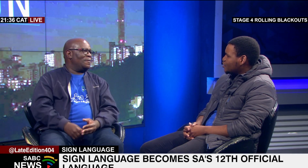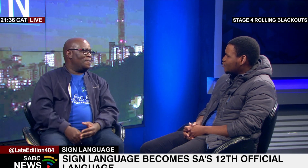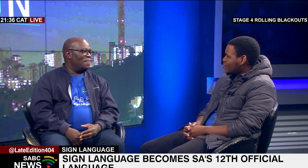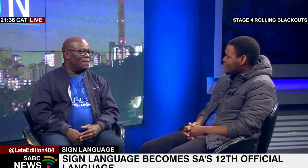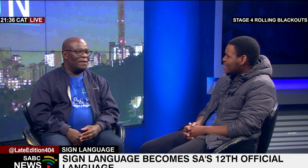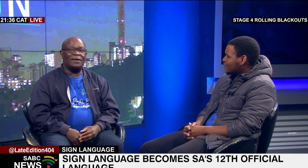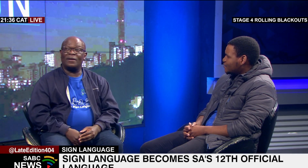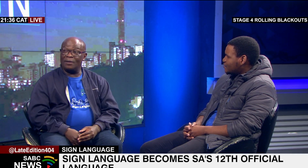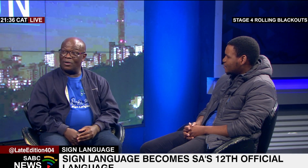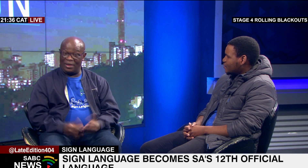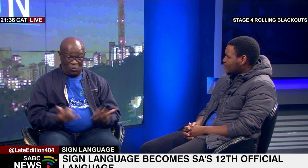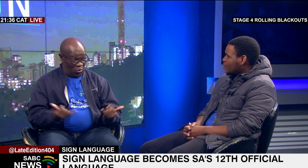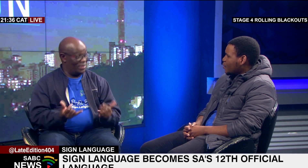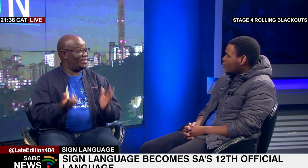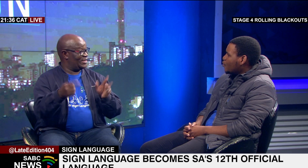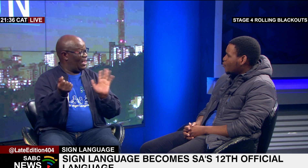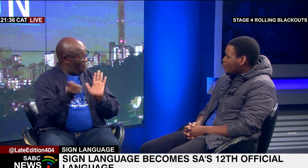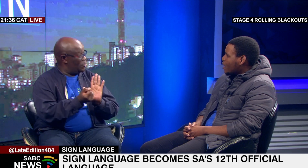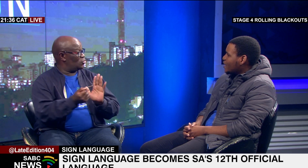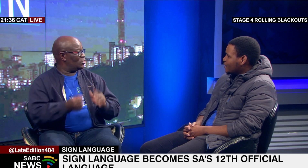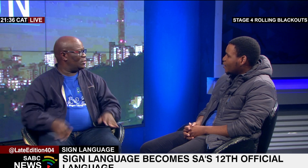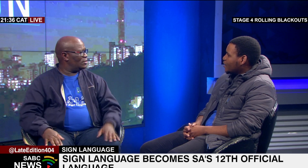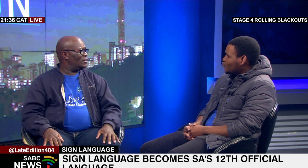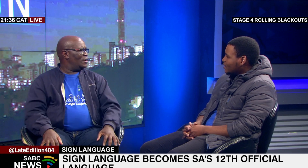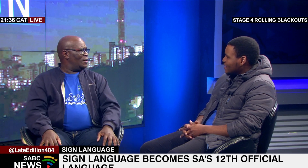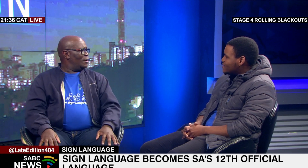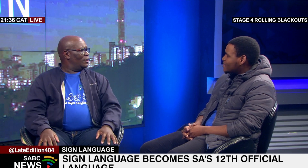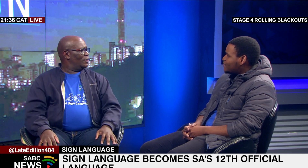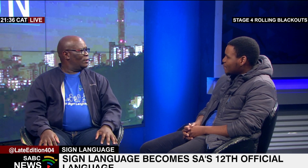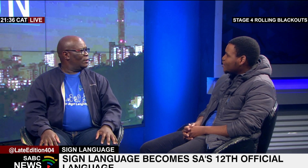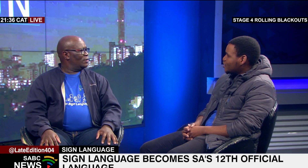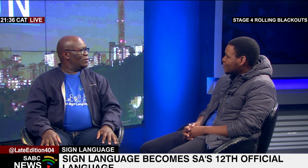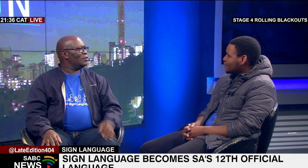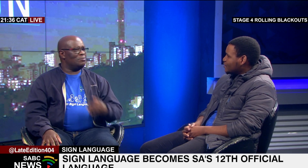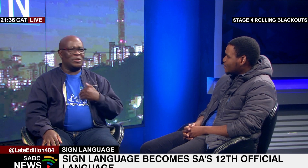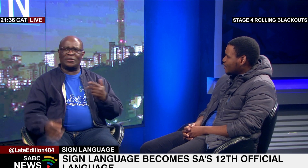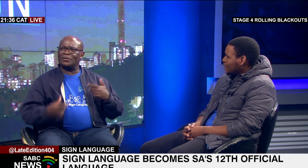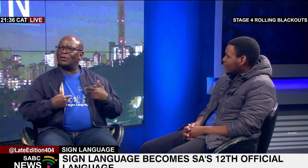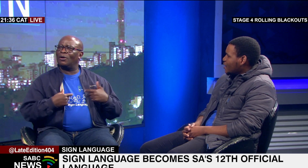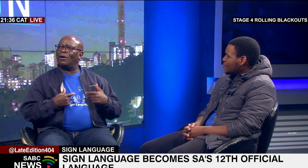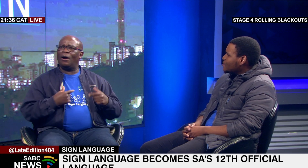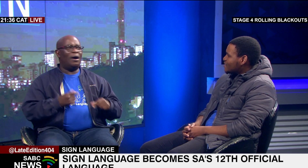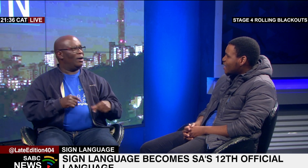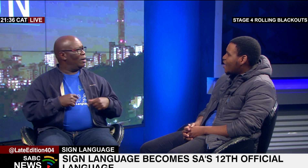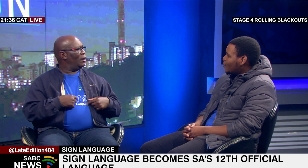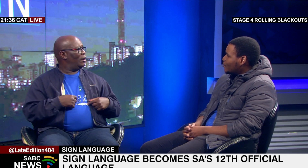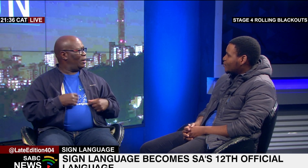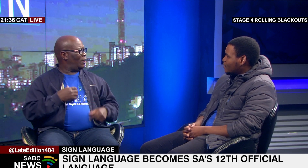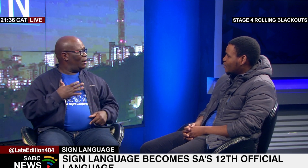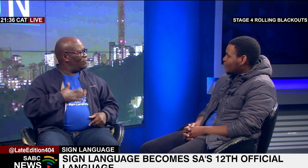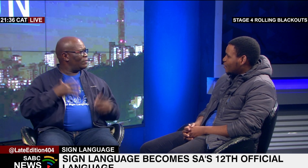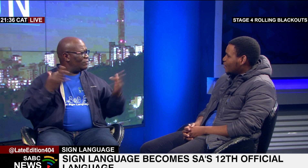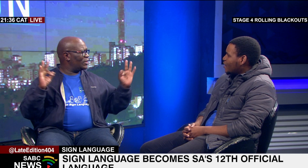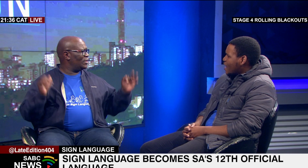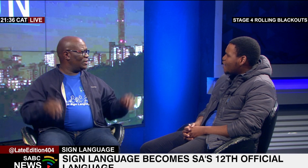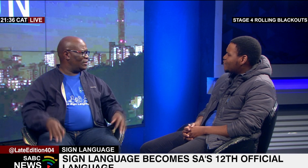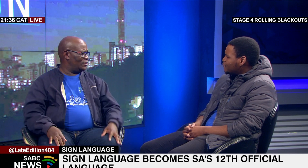to ourselves. Well, this is affirmation. It means now I feel